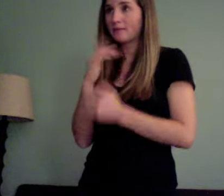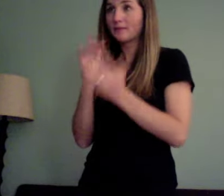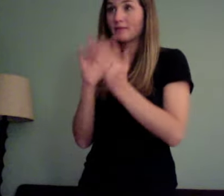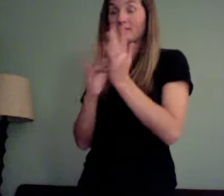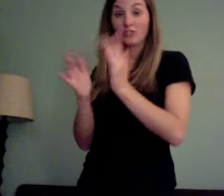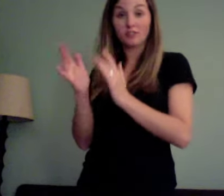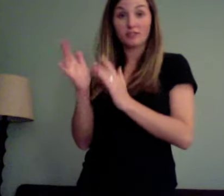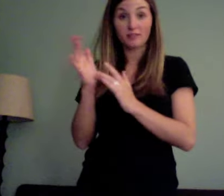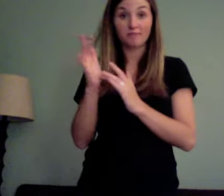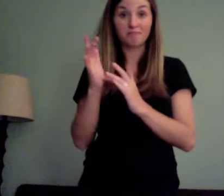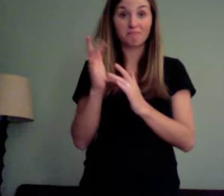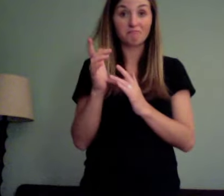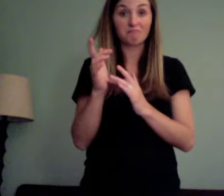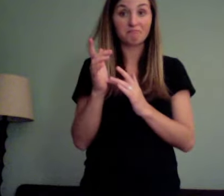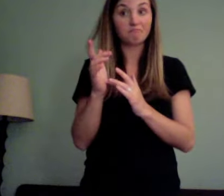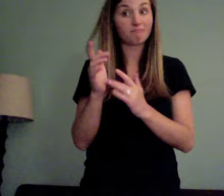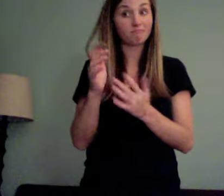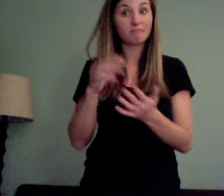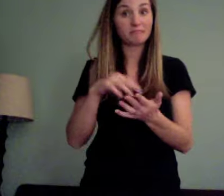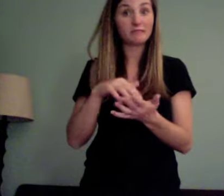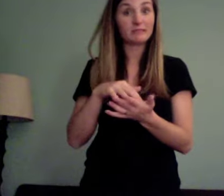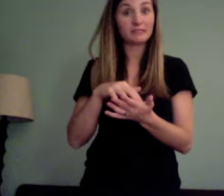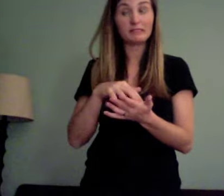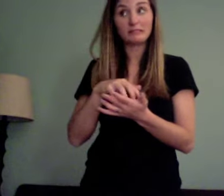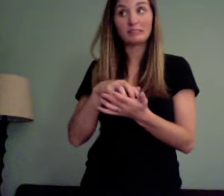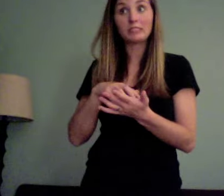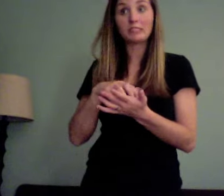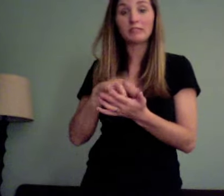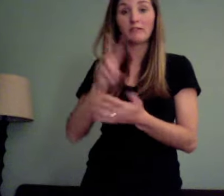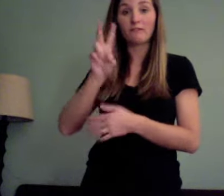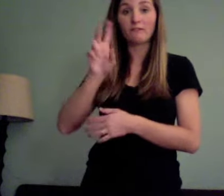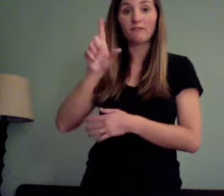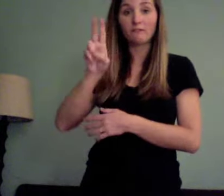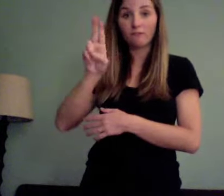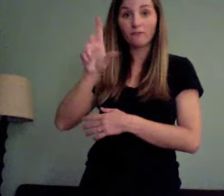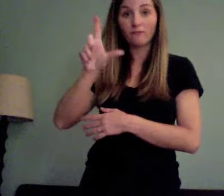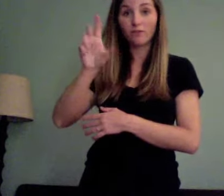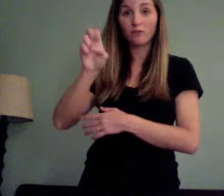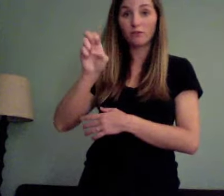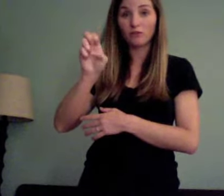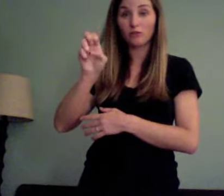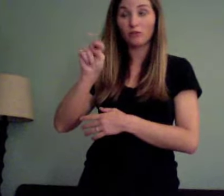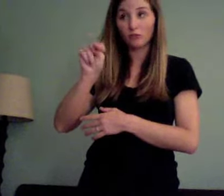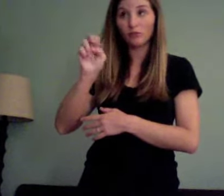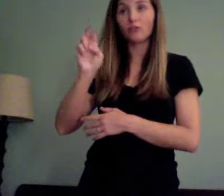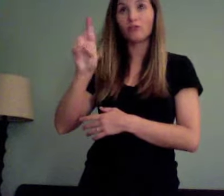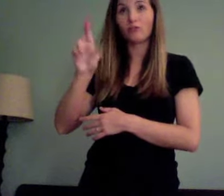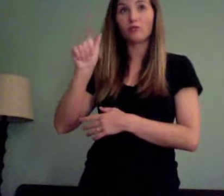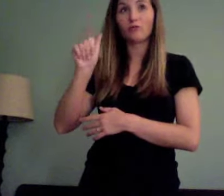vulnerable here. He's putting his heart on the line. So what do you mean? I'll tell it to you like this. Jenny and I,